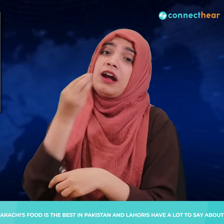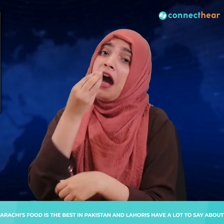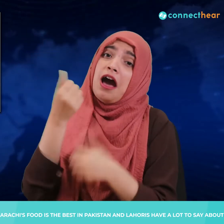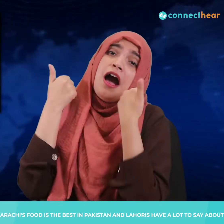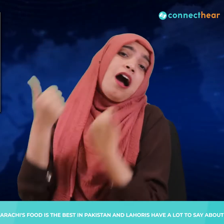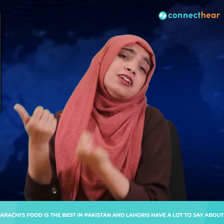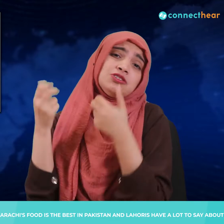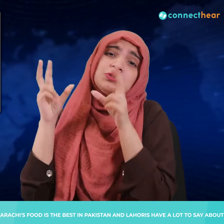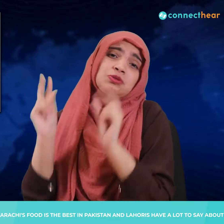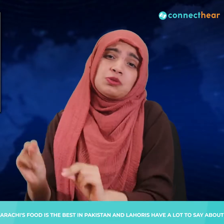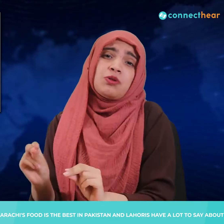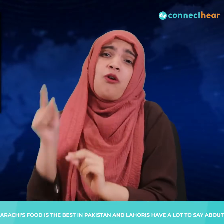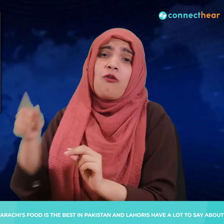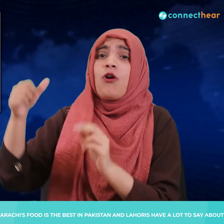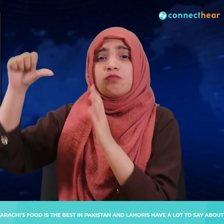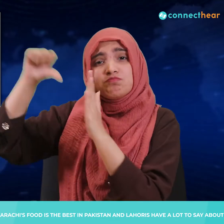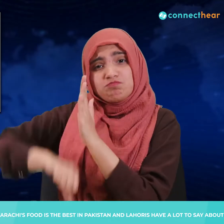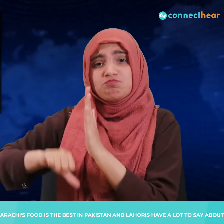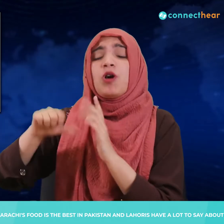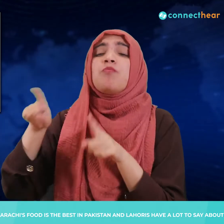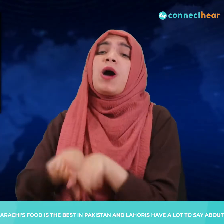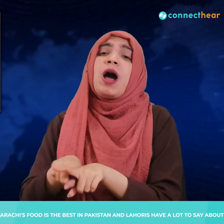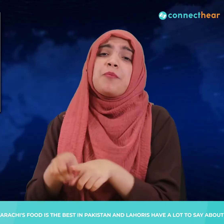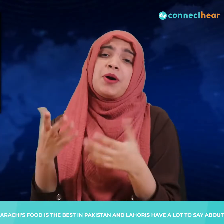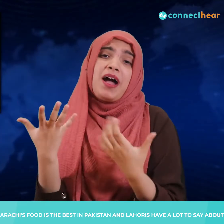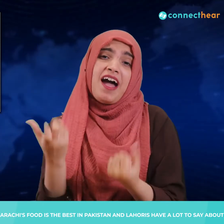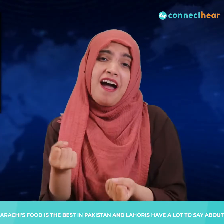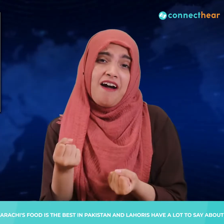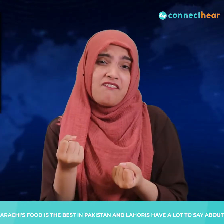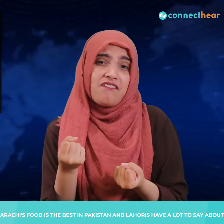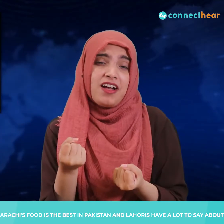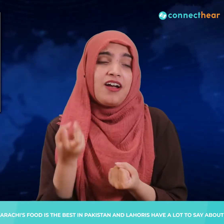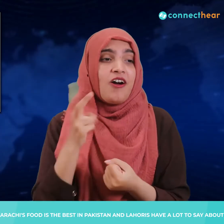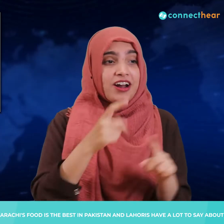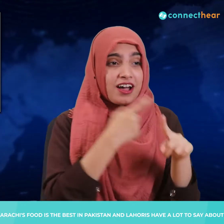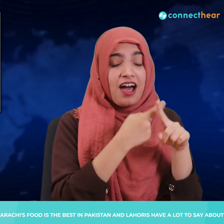is inferior, please don't rub it in my face, he pleaded.